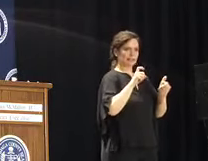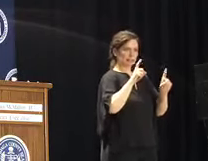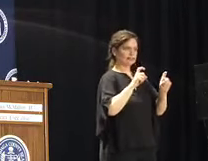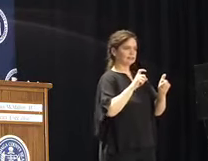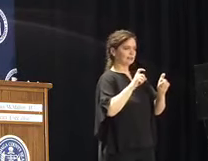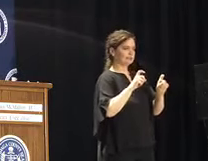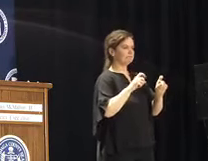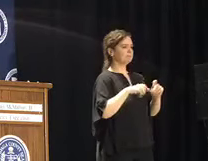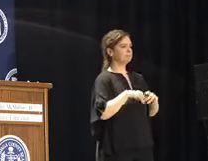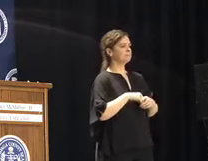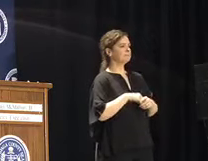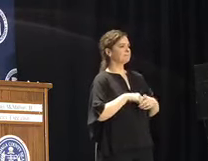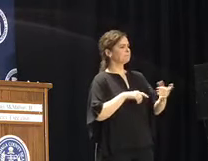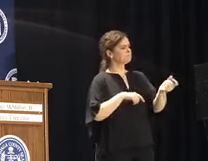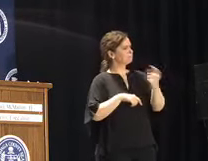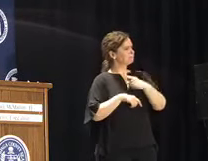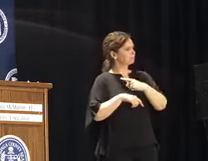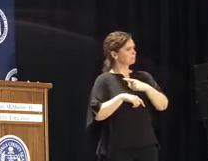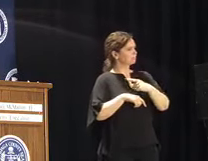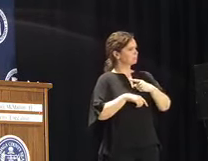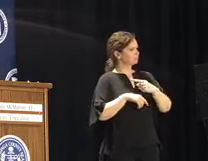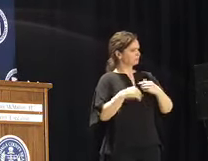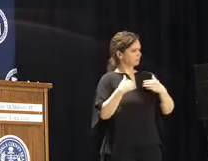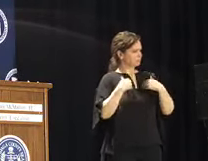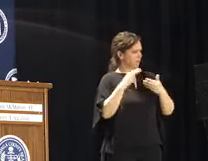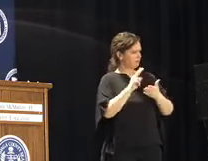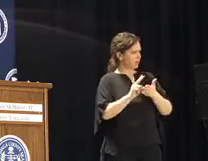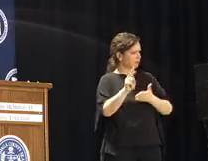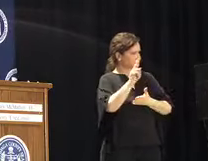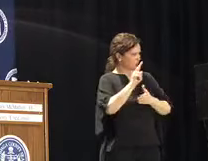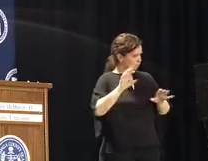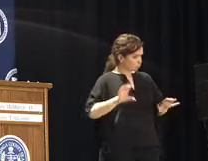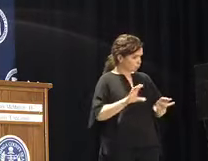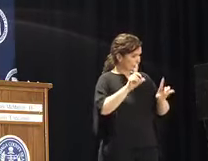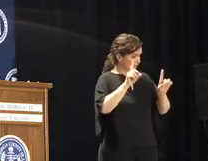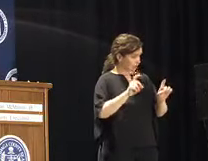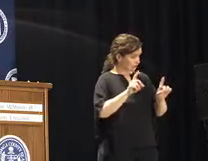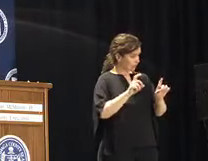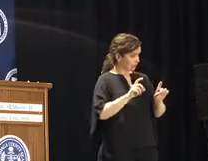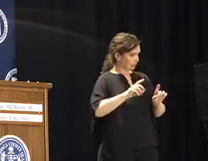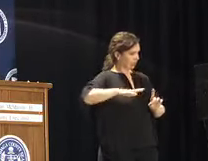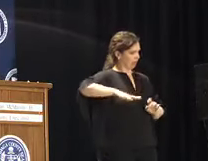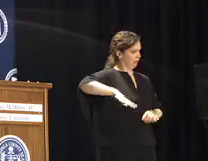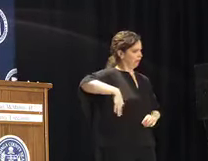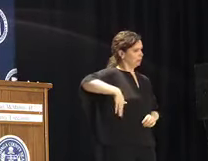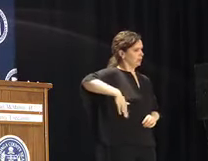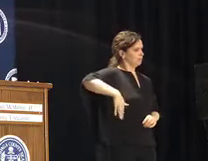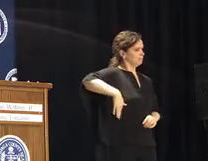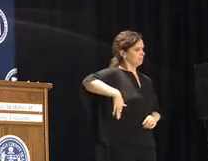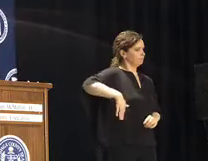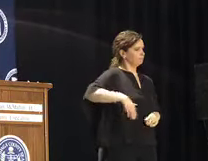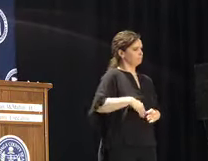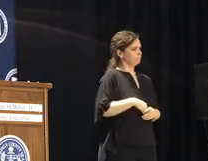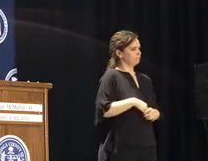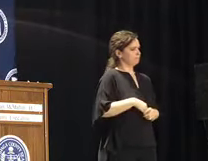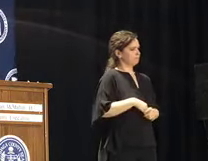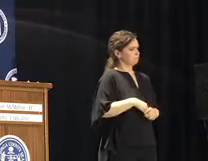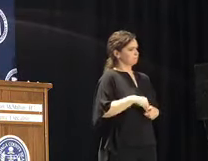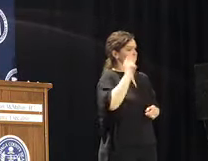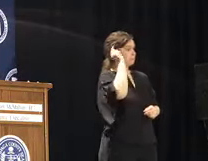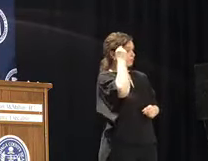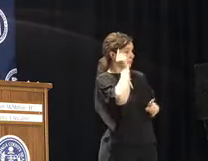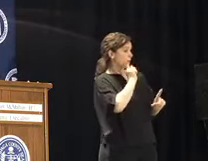tests, read the results? We I know that's we, not we your- are not. Yeah. The county, we the government aren't in charge of